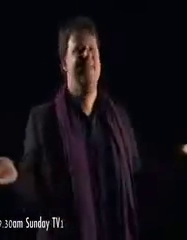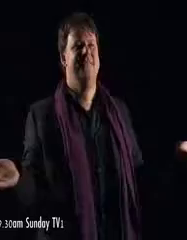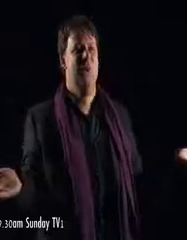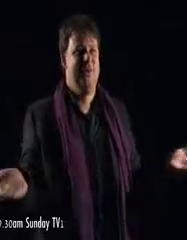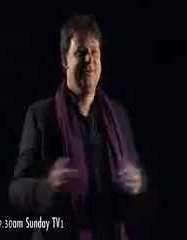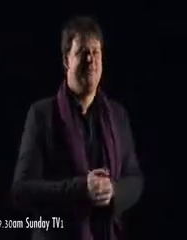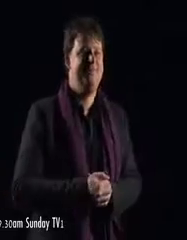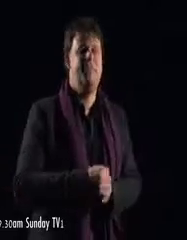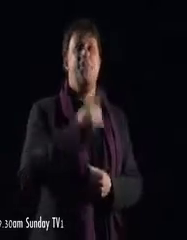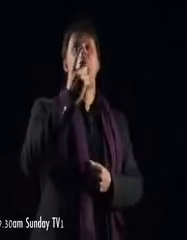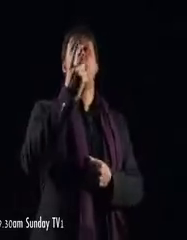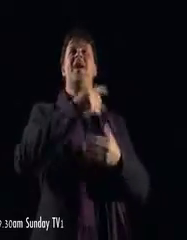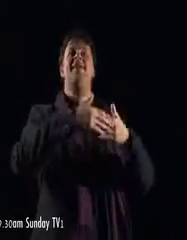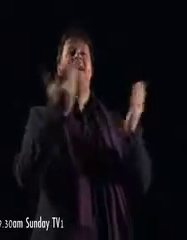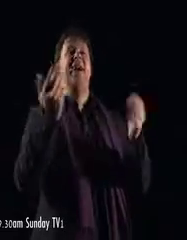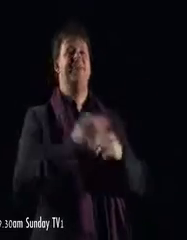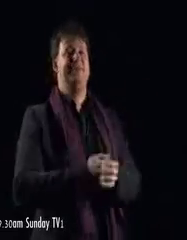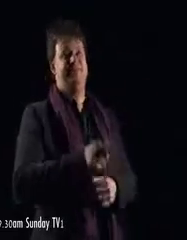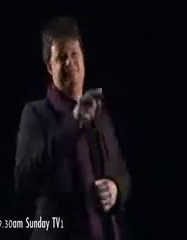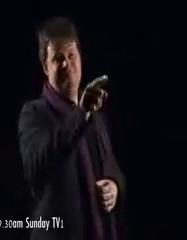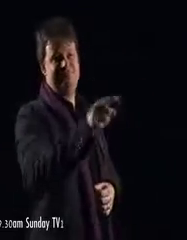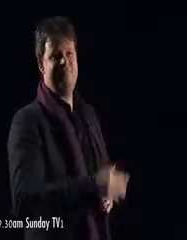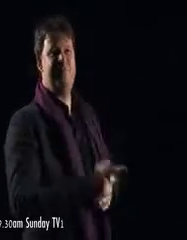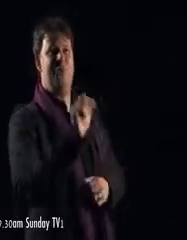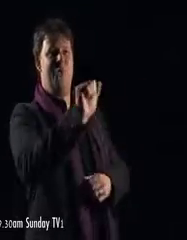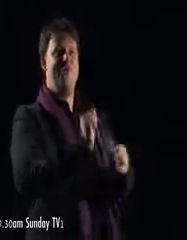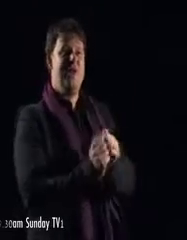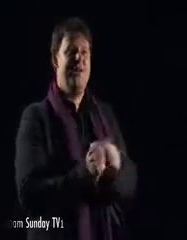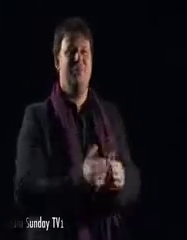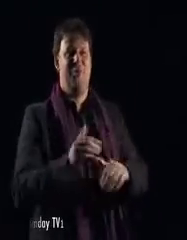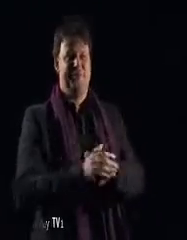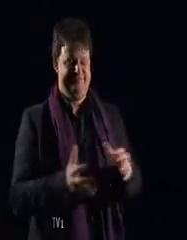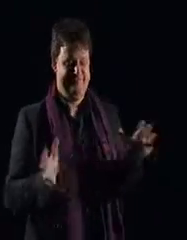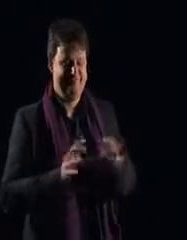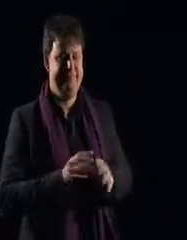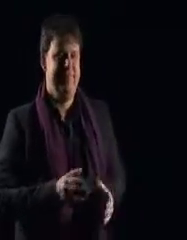My biggest aim, of course, is that one day your friends or anyone will go along to the cinema.